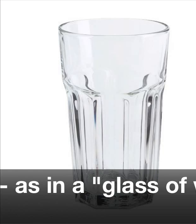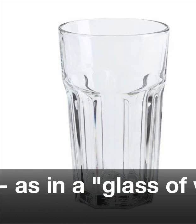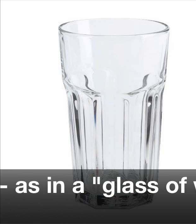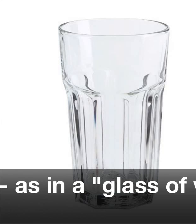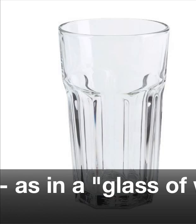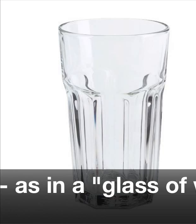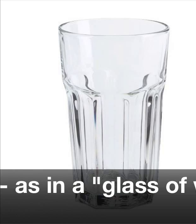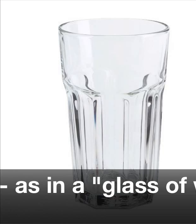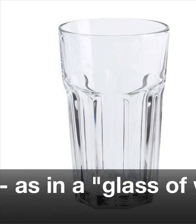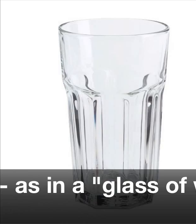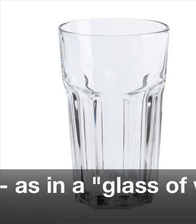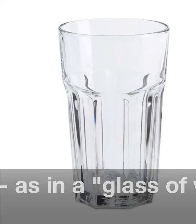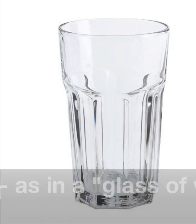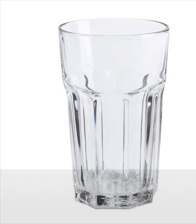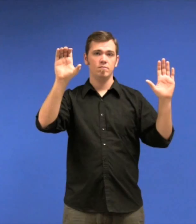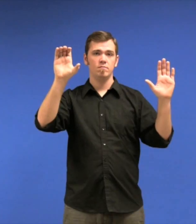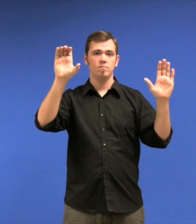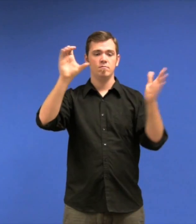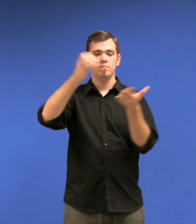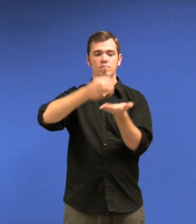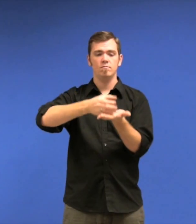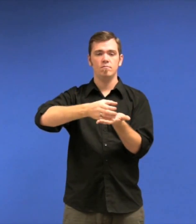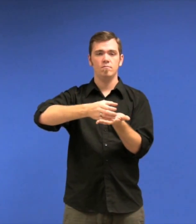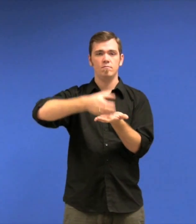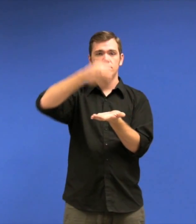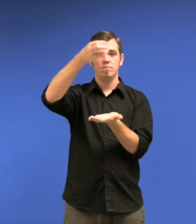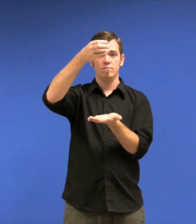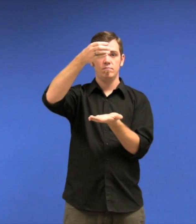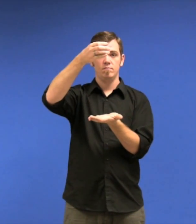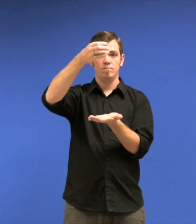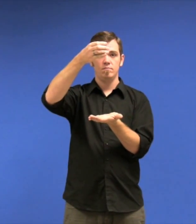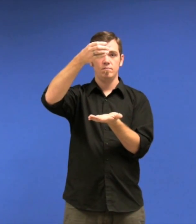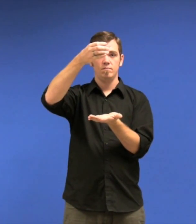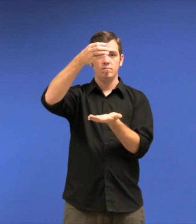water, not glass window or anything like that. It's glass.